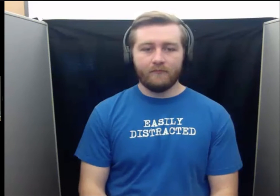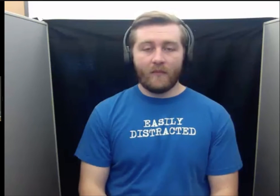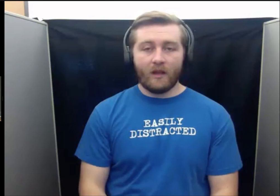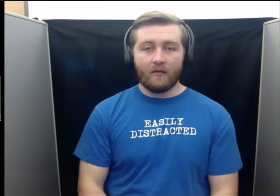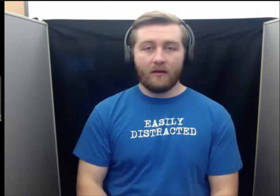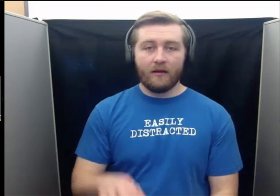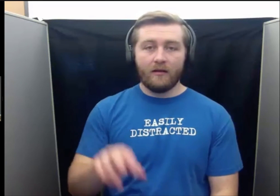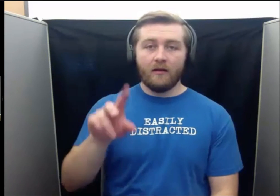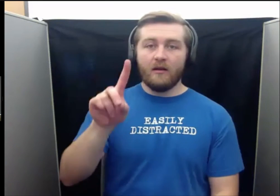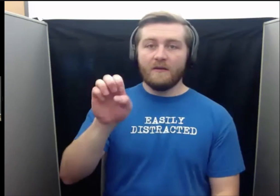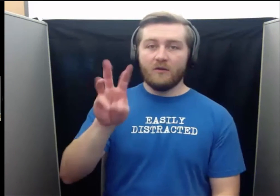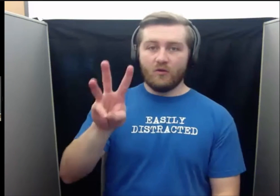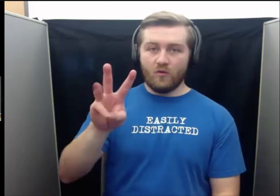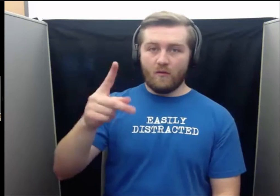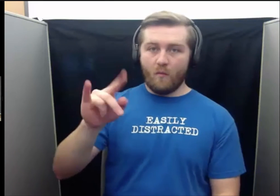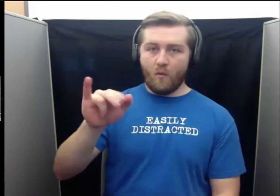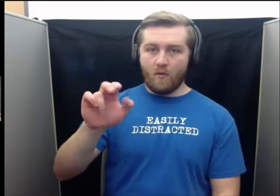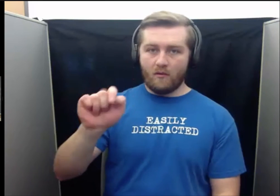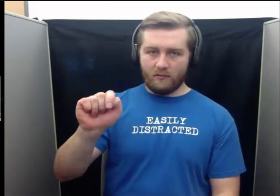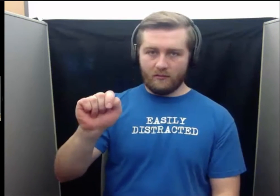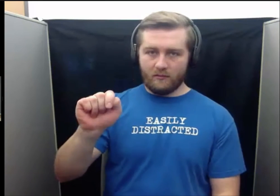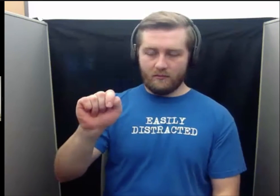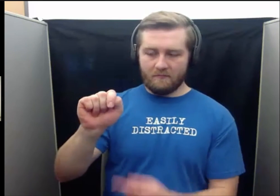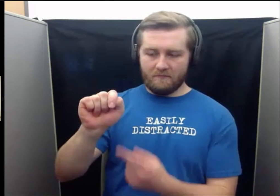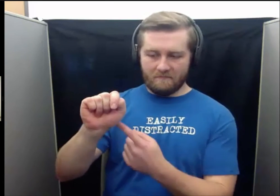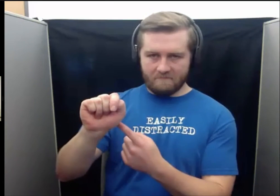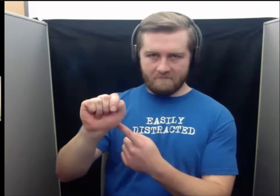Next one, dew point.